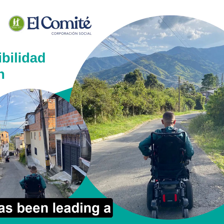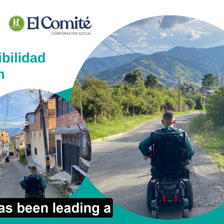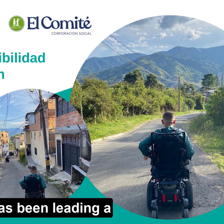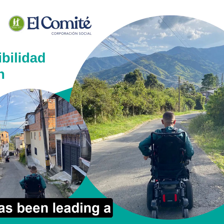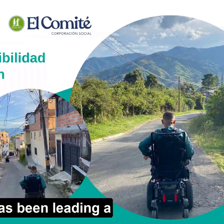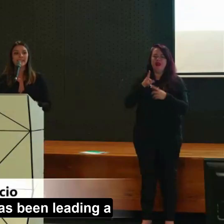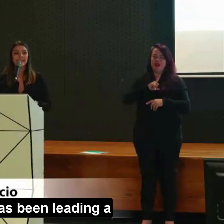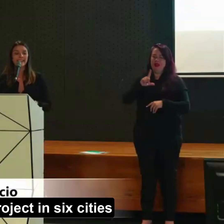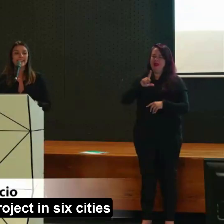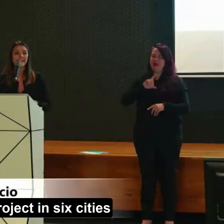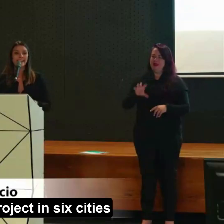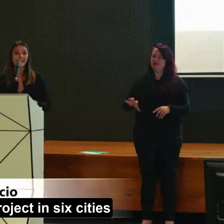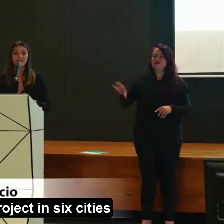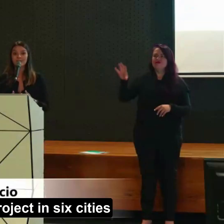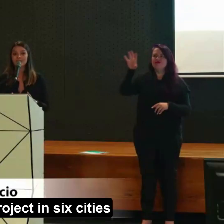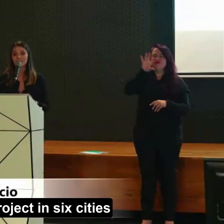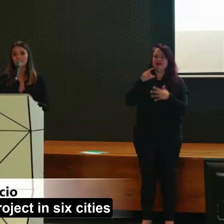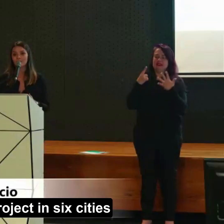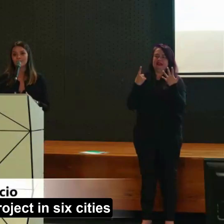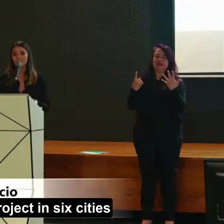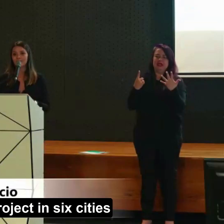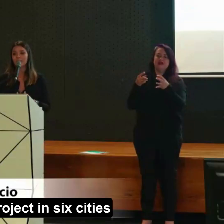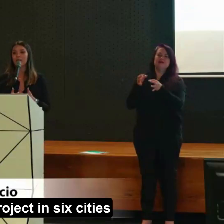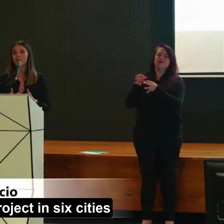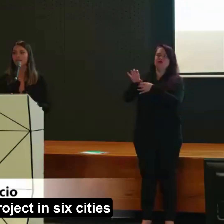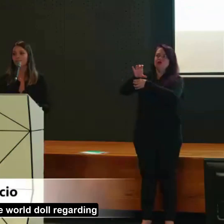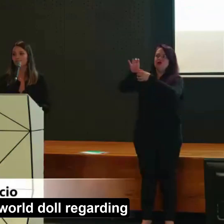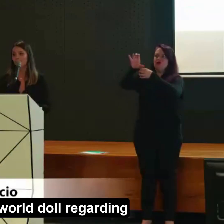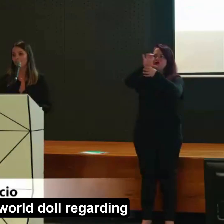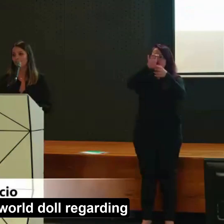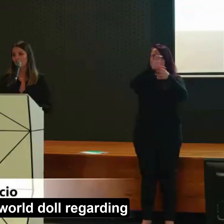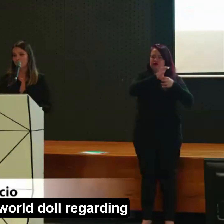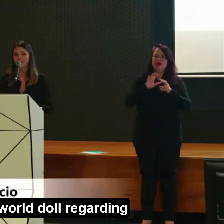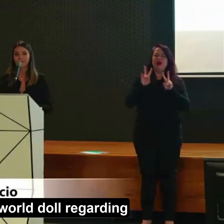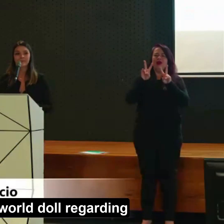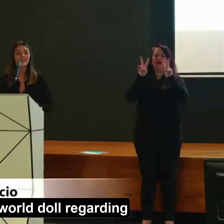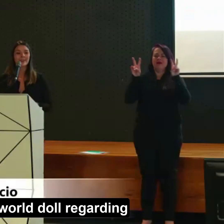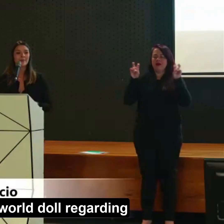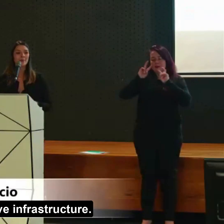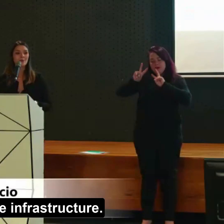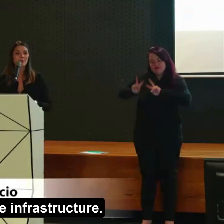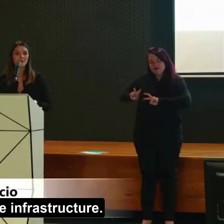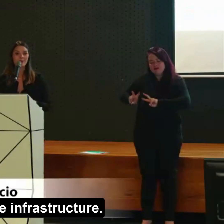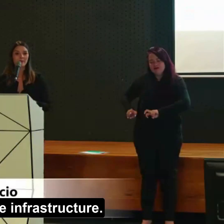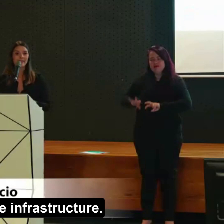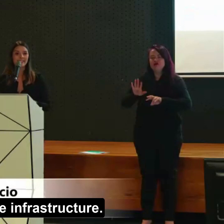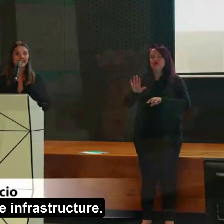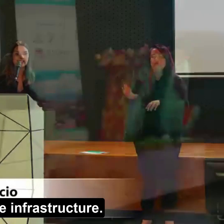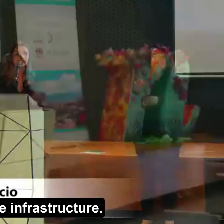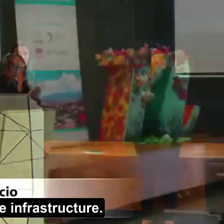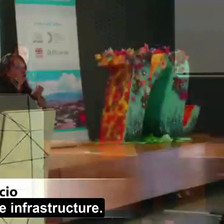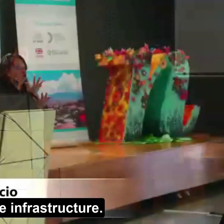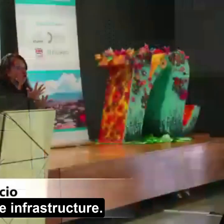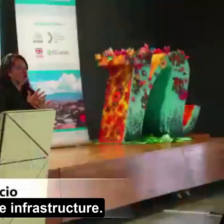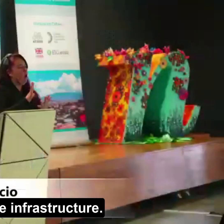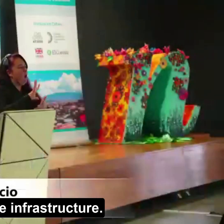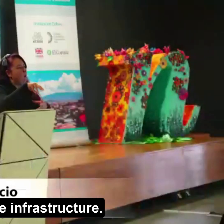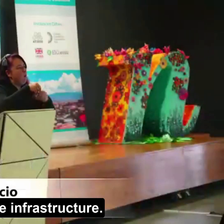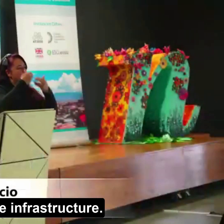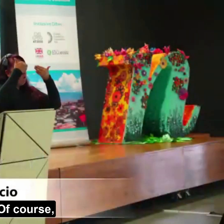been leading a similar project in 6 cities around the world regarding